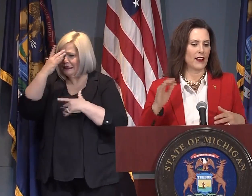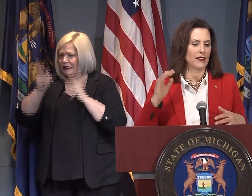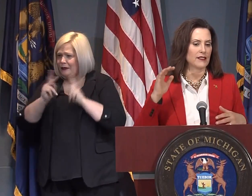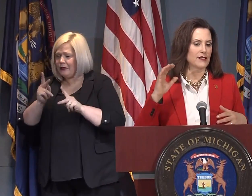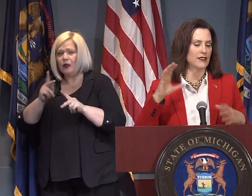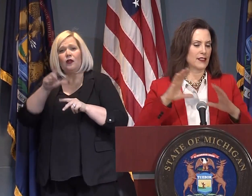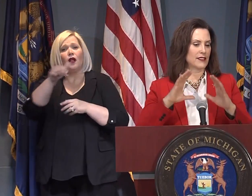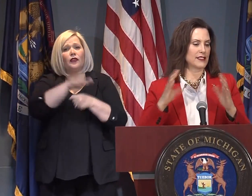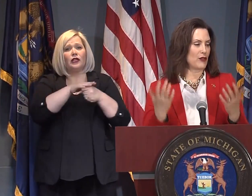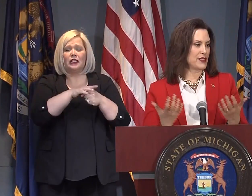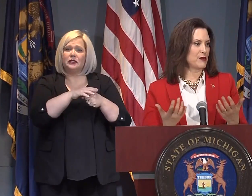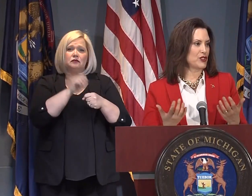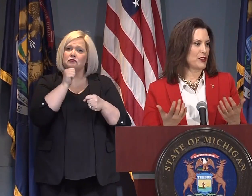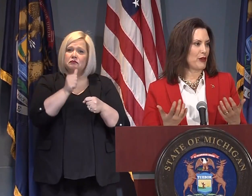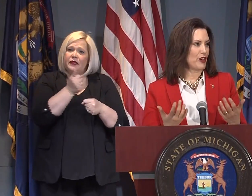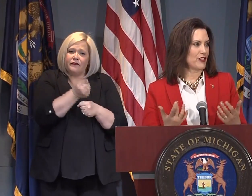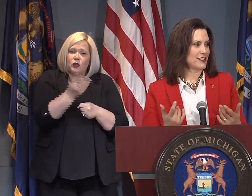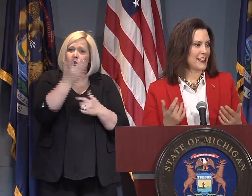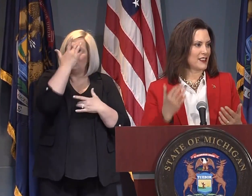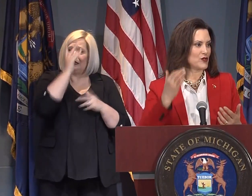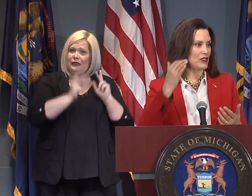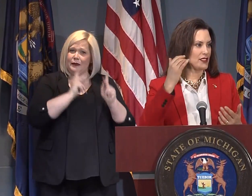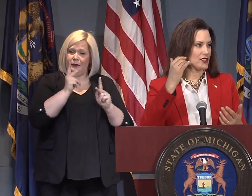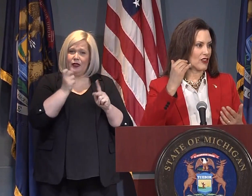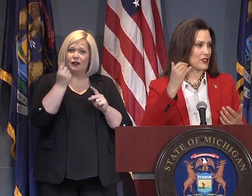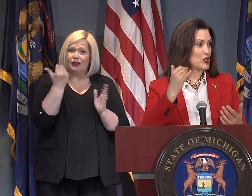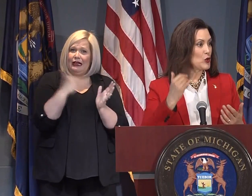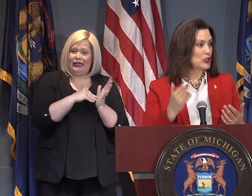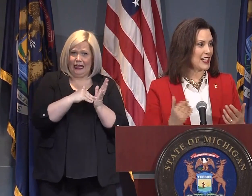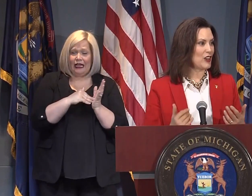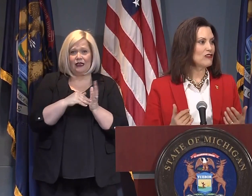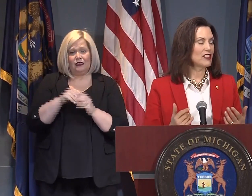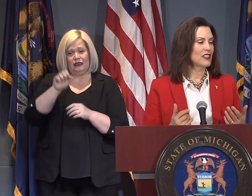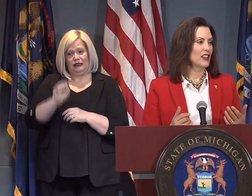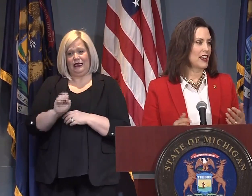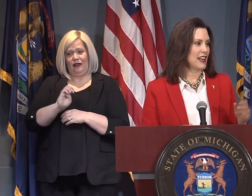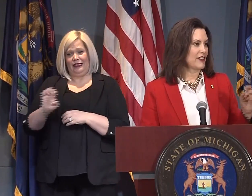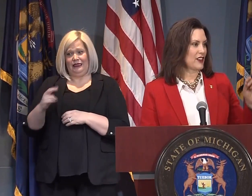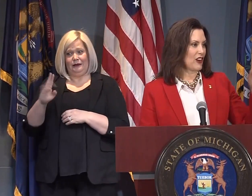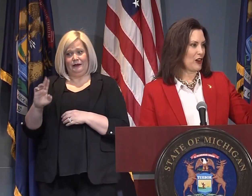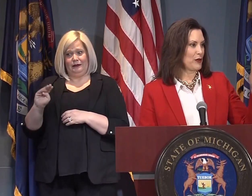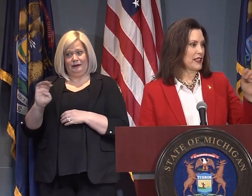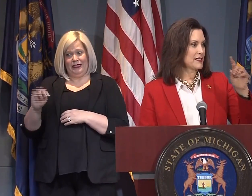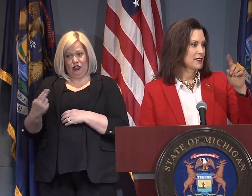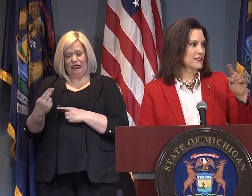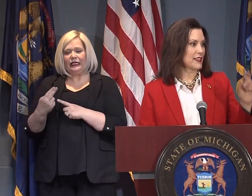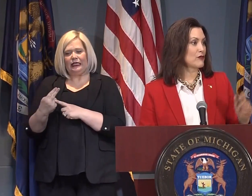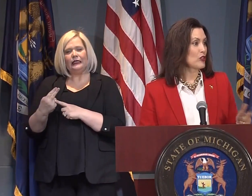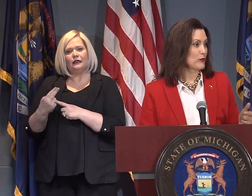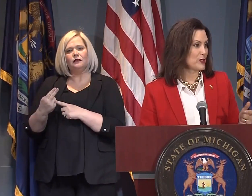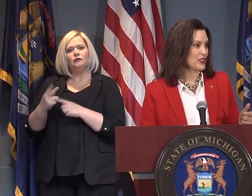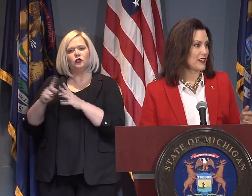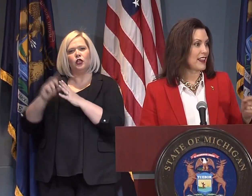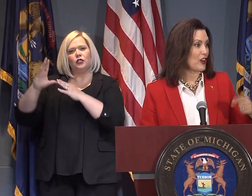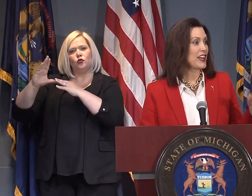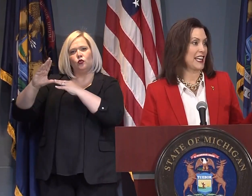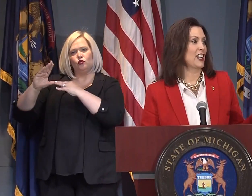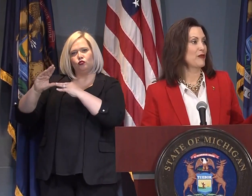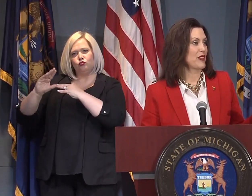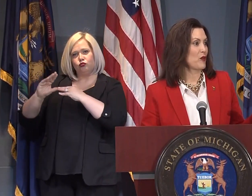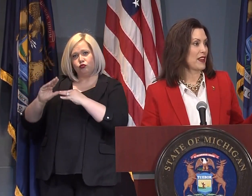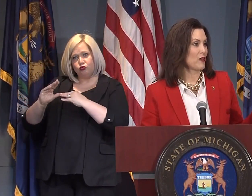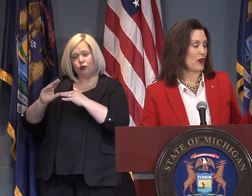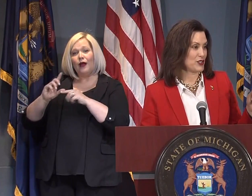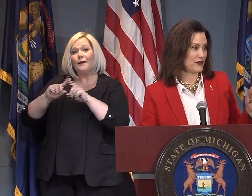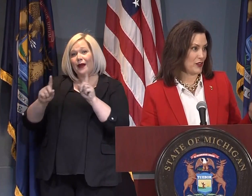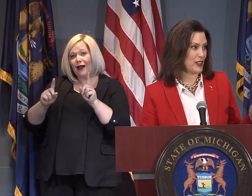showed that the southeast Michigan part of our state has really started to cool down, and yet there are places in rural Michigan that are heating up